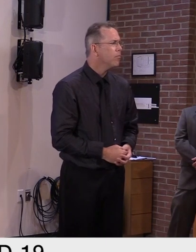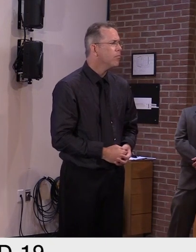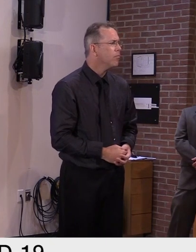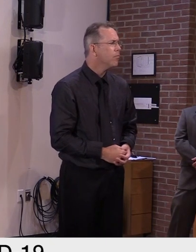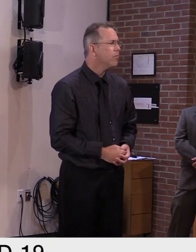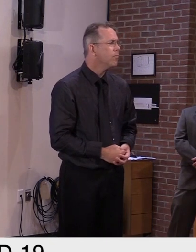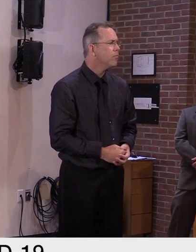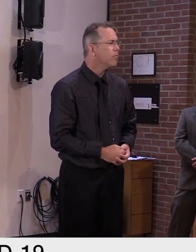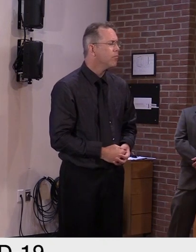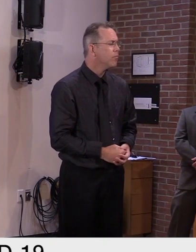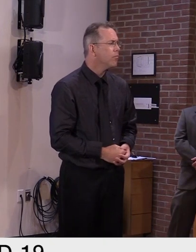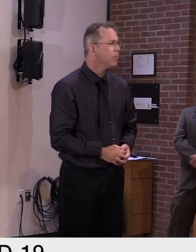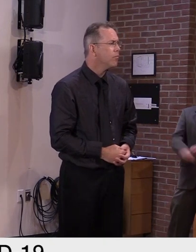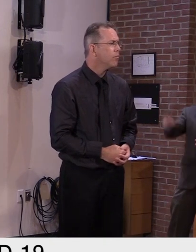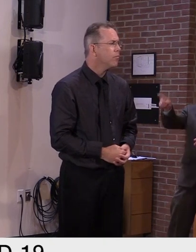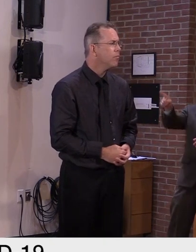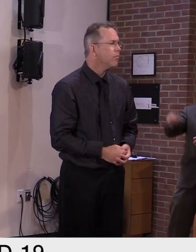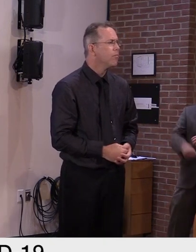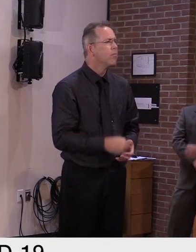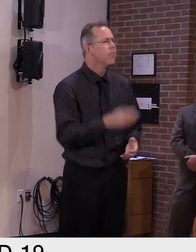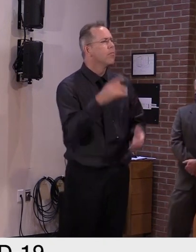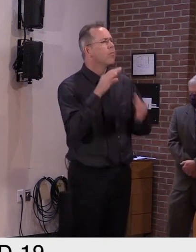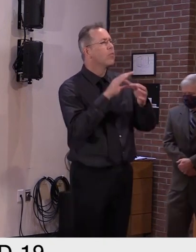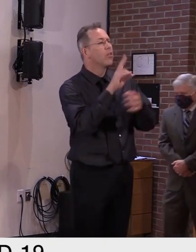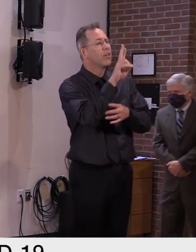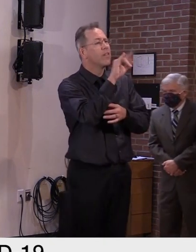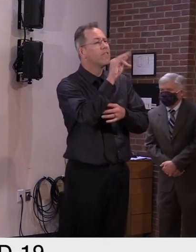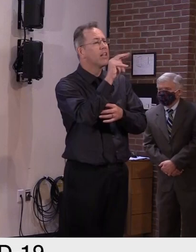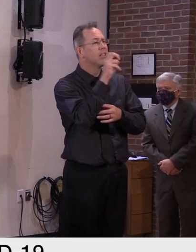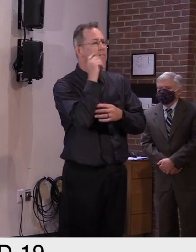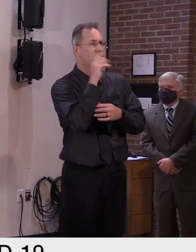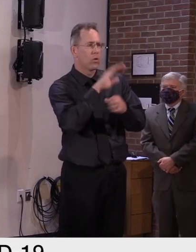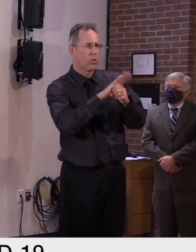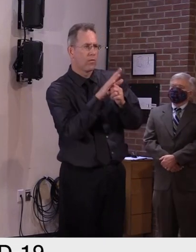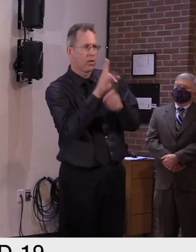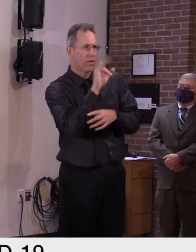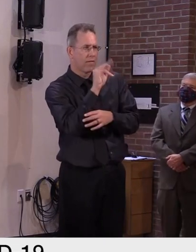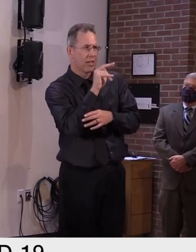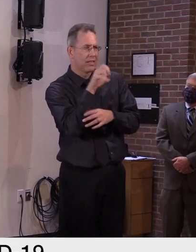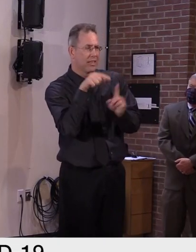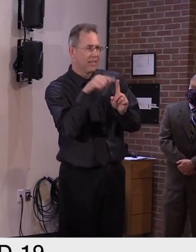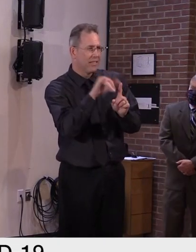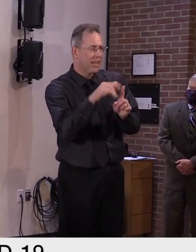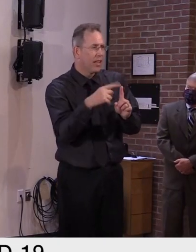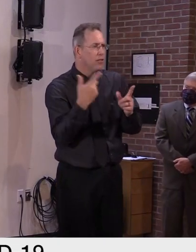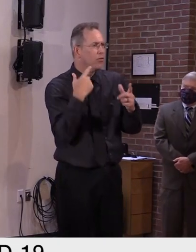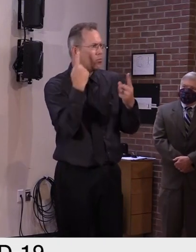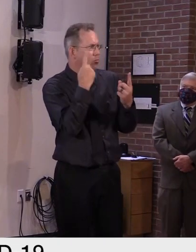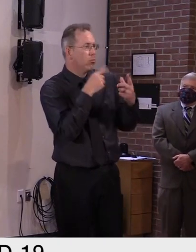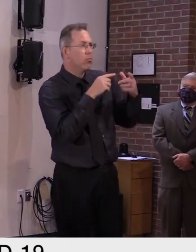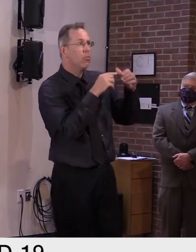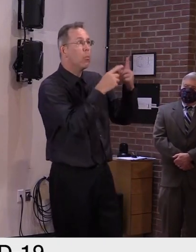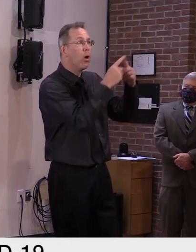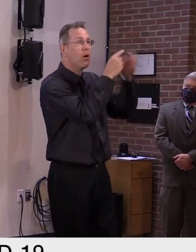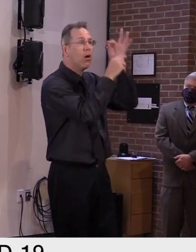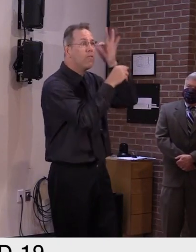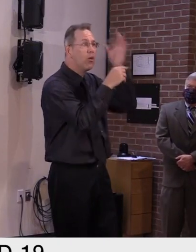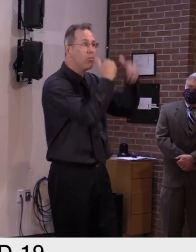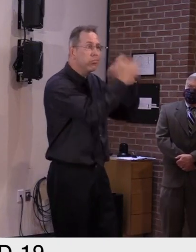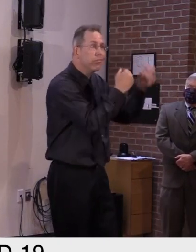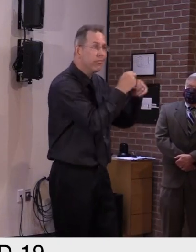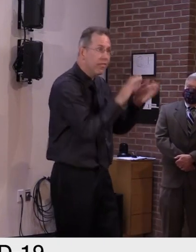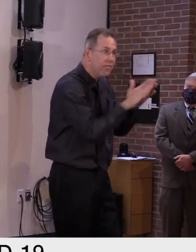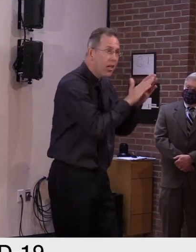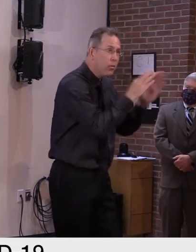vaccines coming in? Yeah, I may have Dr. Levine answer part of that, but let me just be clear. I mean, I read some